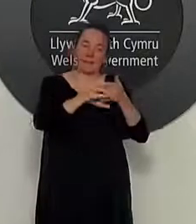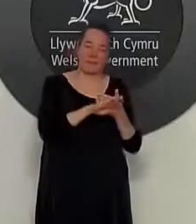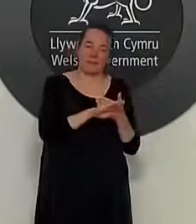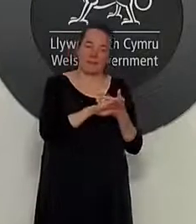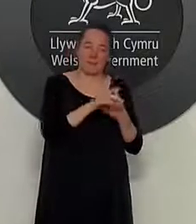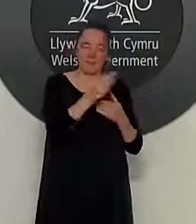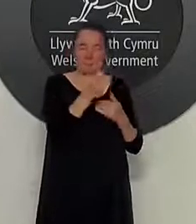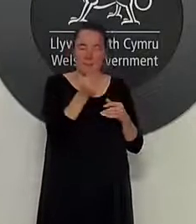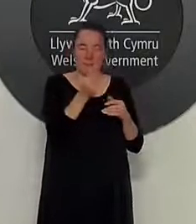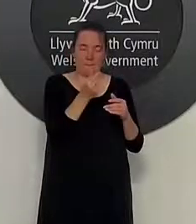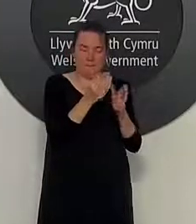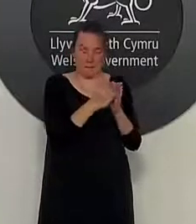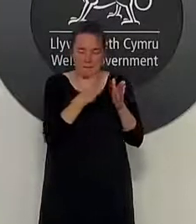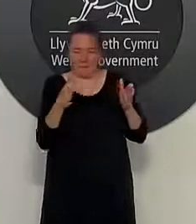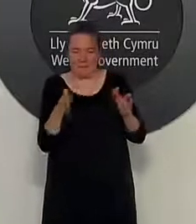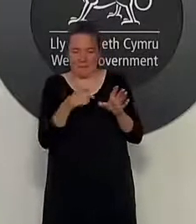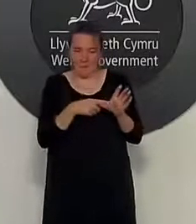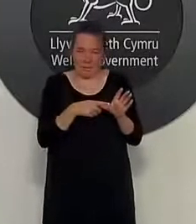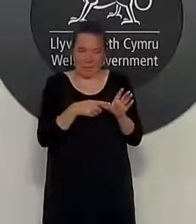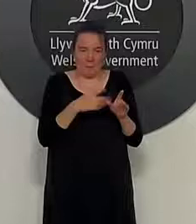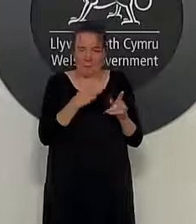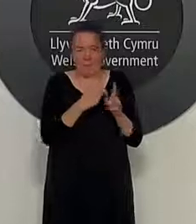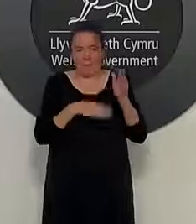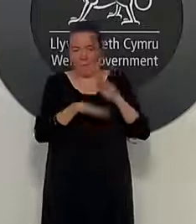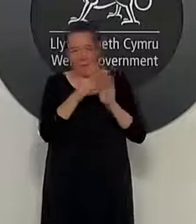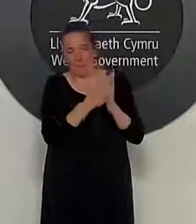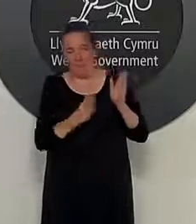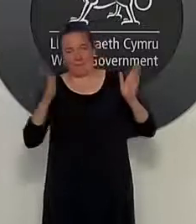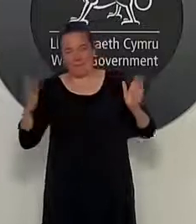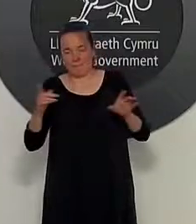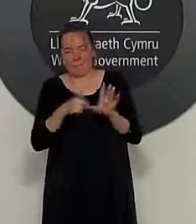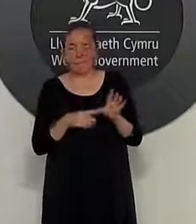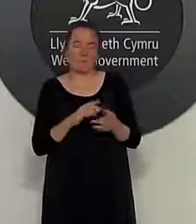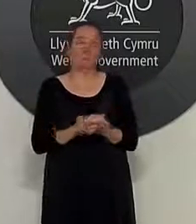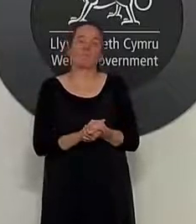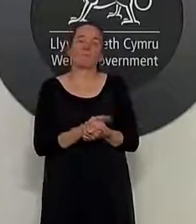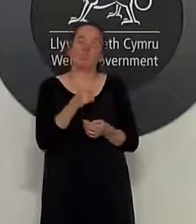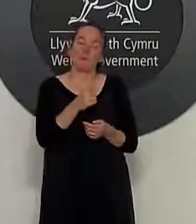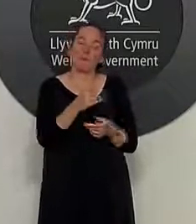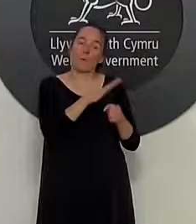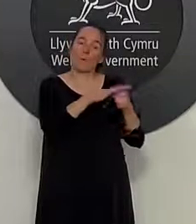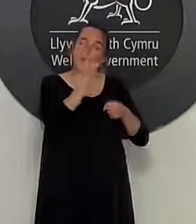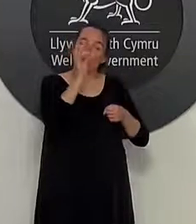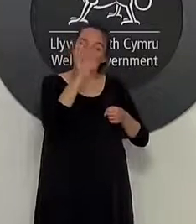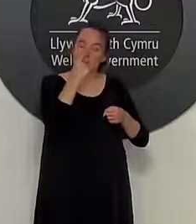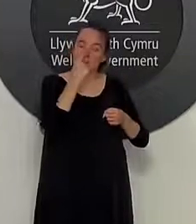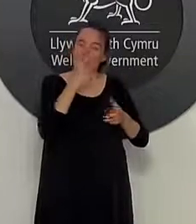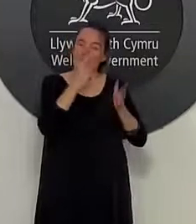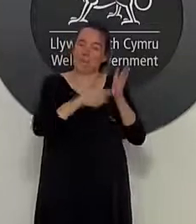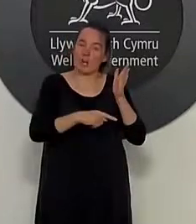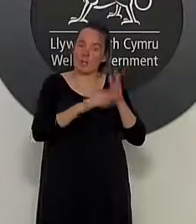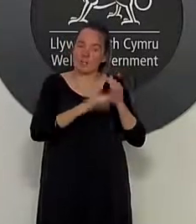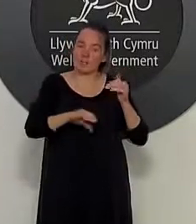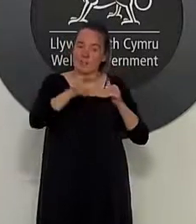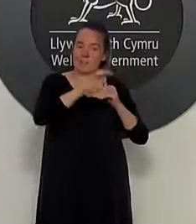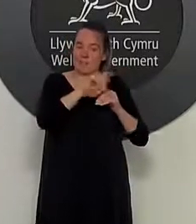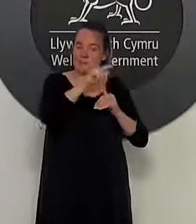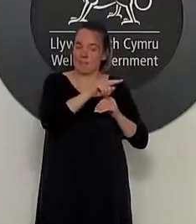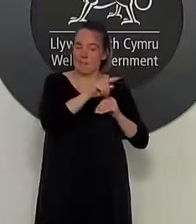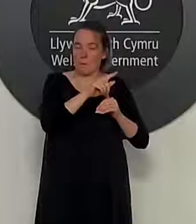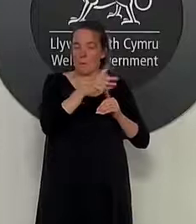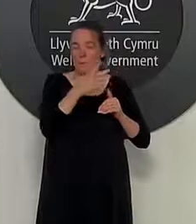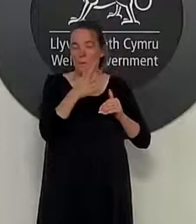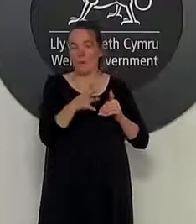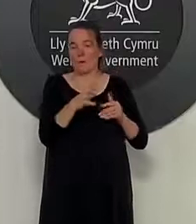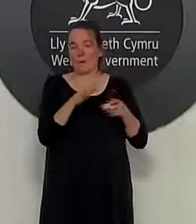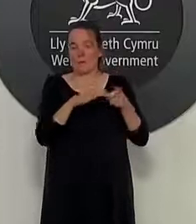the rest of the year. So when we say that local authorities can charge a premium on second homes, those sorts of properties that you can't